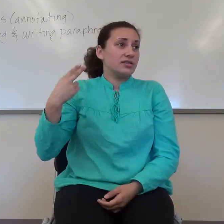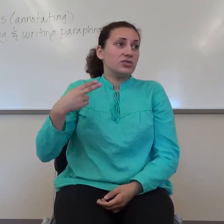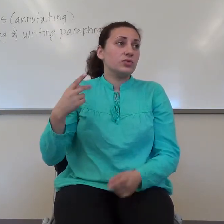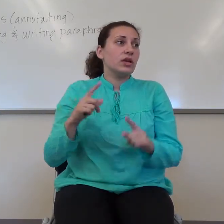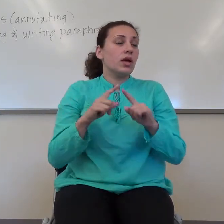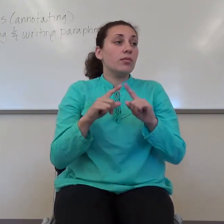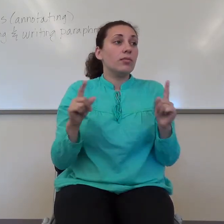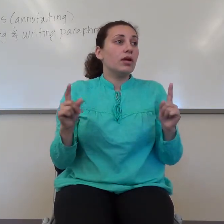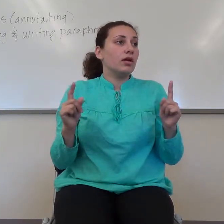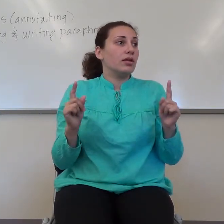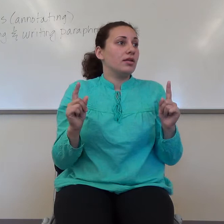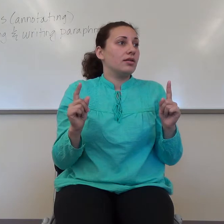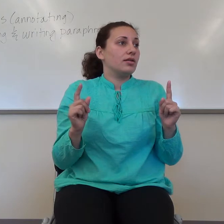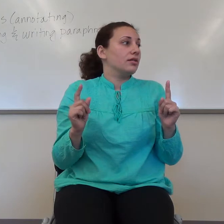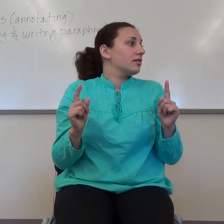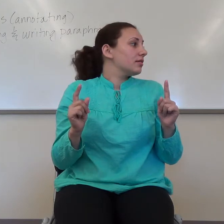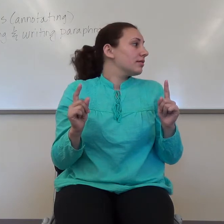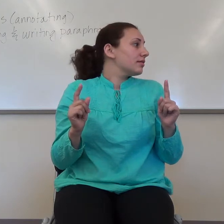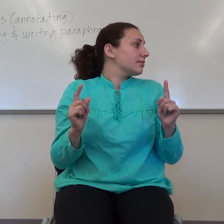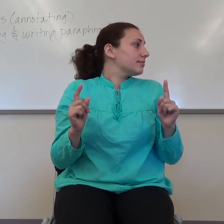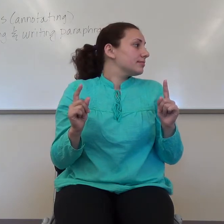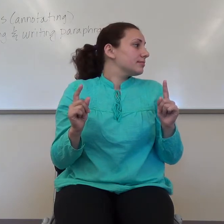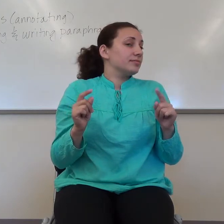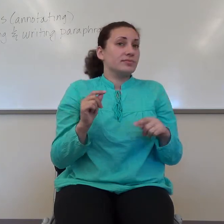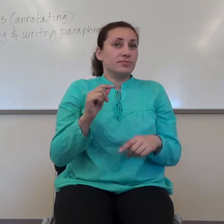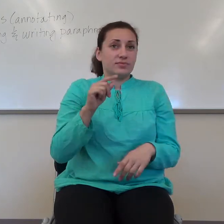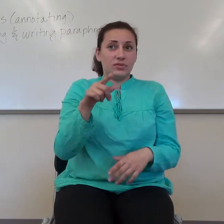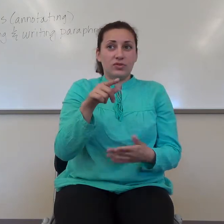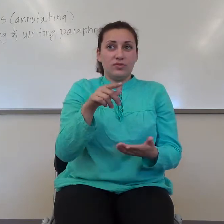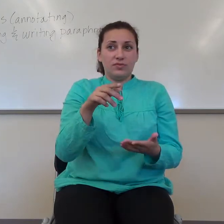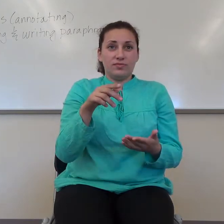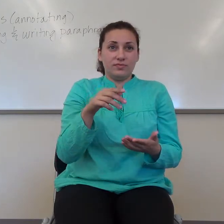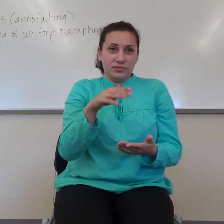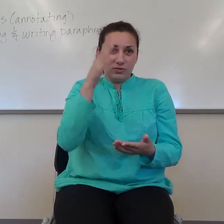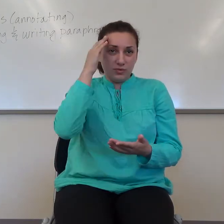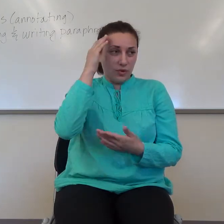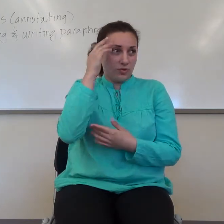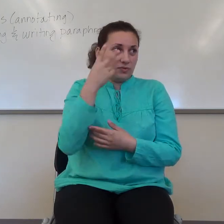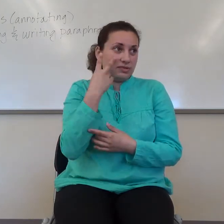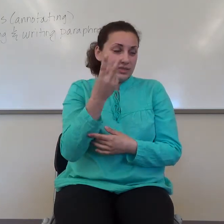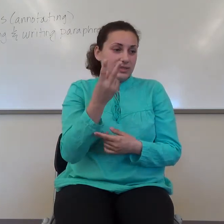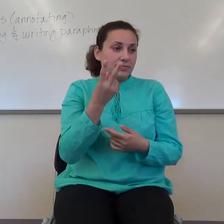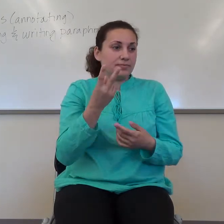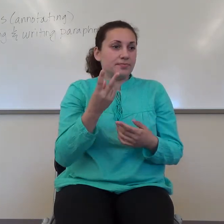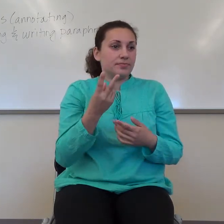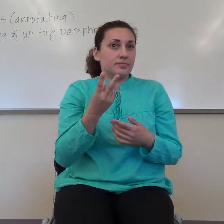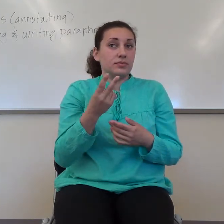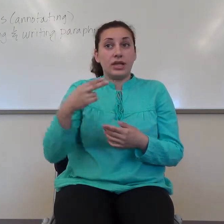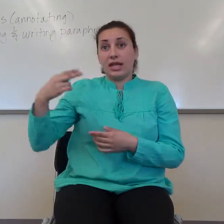However, as some of you may have already be finding, in a history